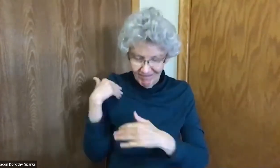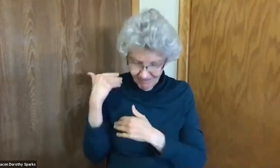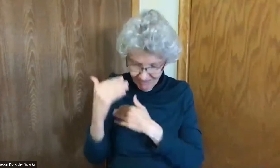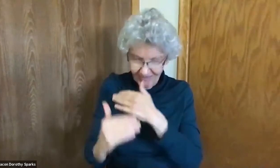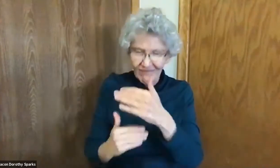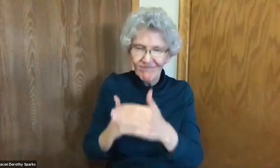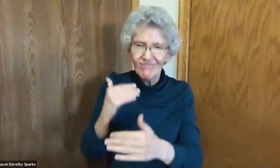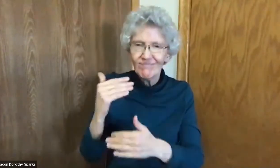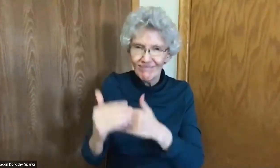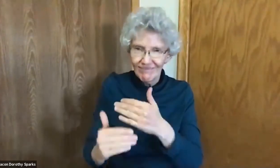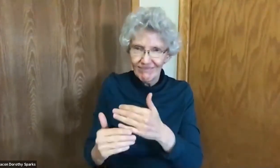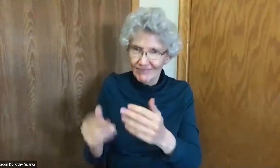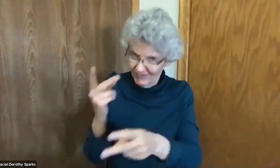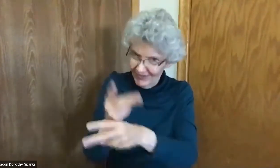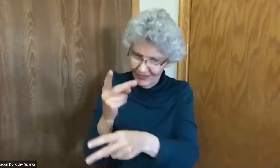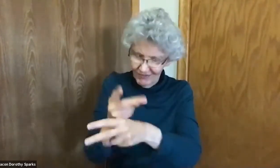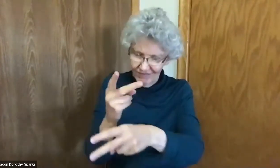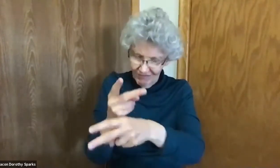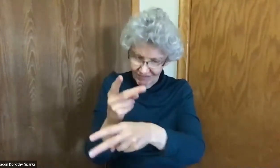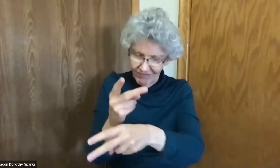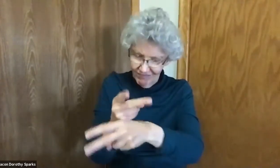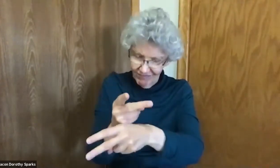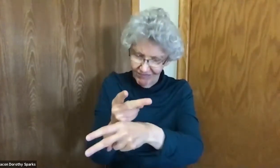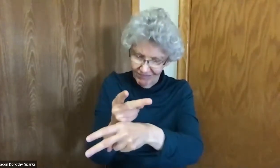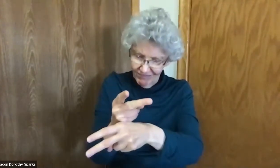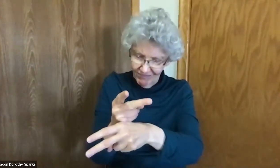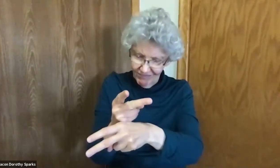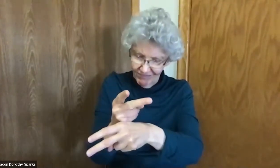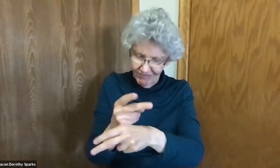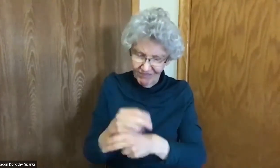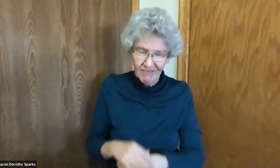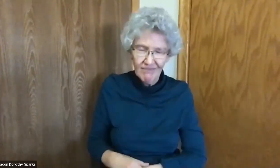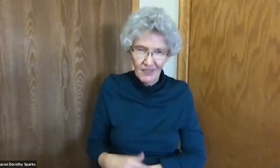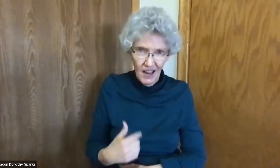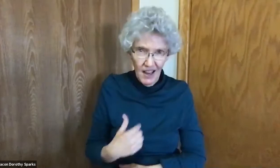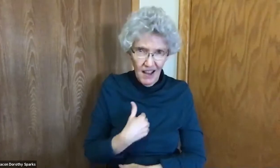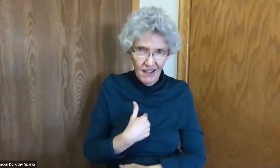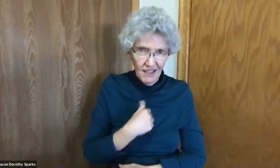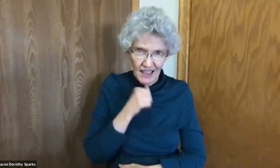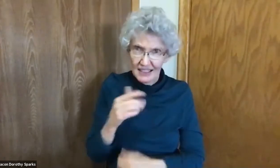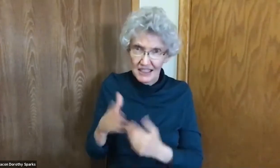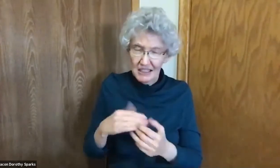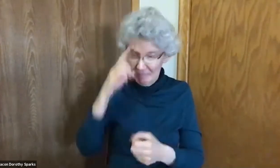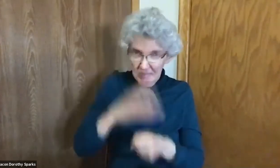Return to the Lord your God, for he is merciful and compassionate,